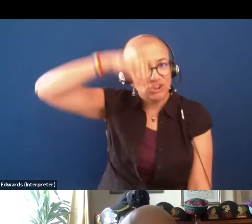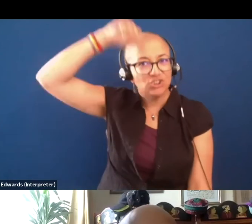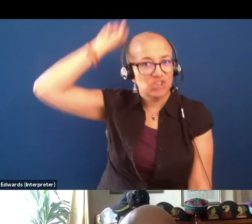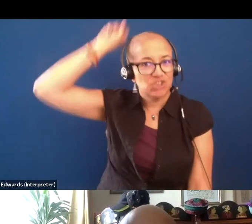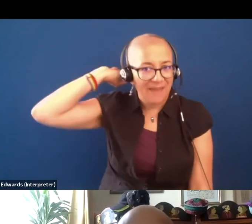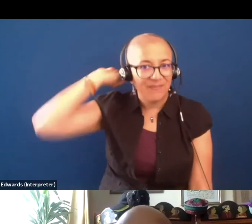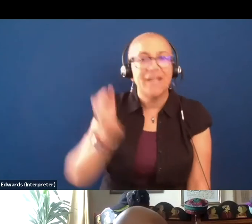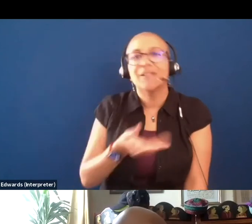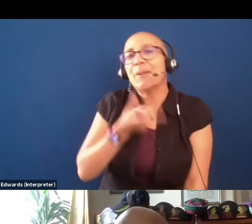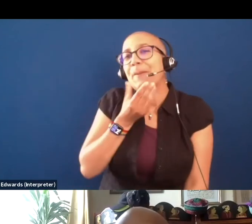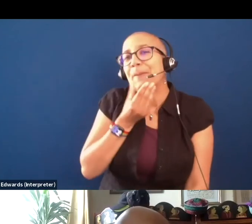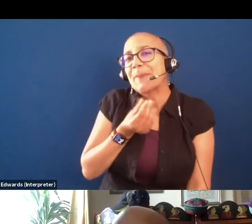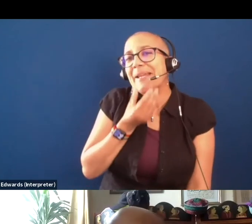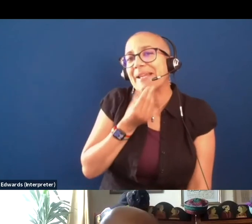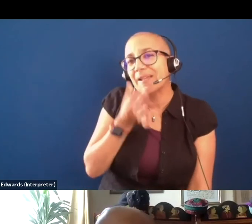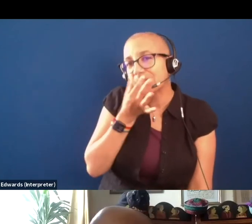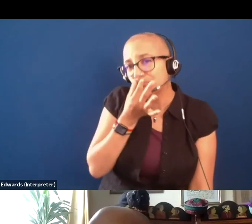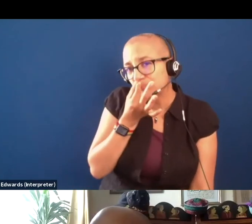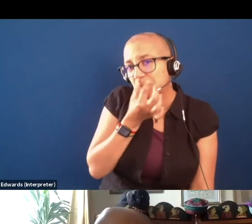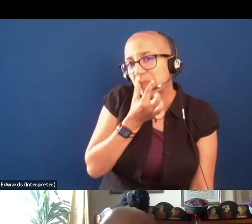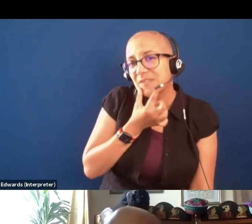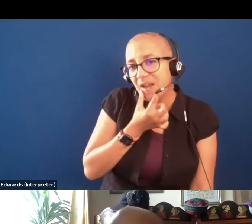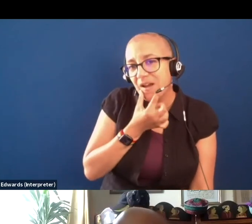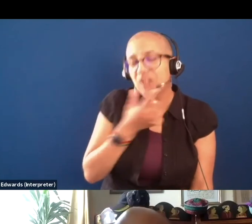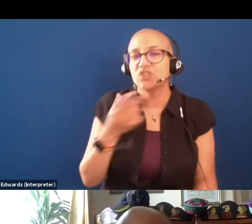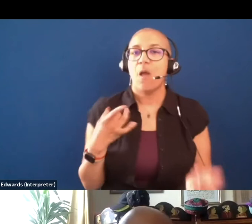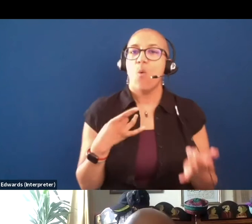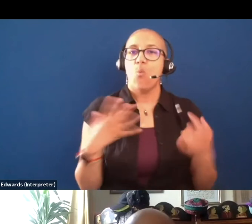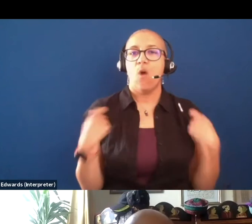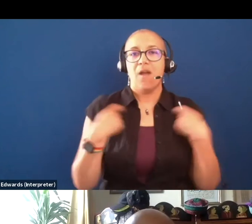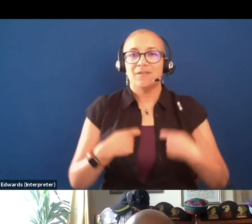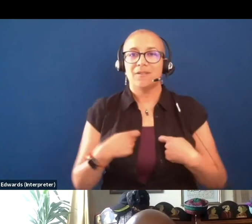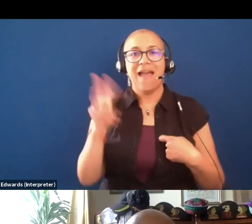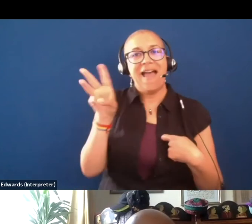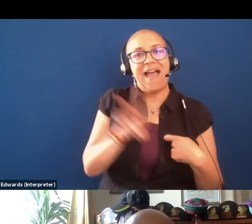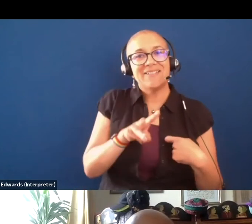light beard and moustache, and a white Adidas top.